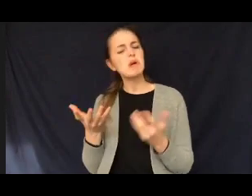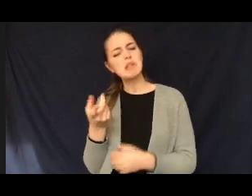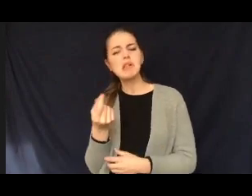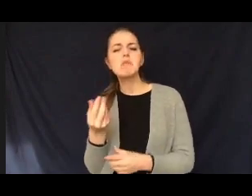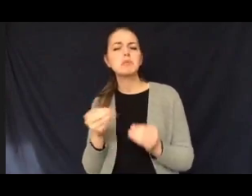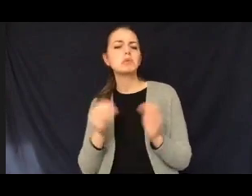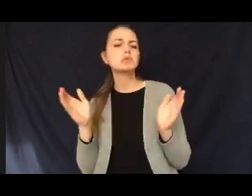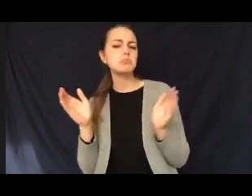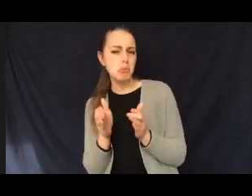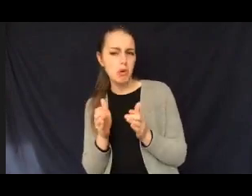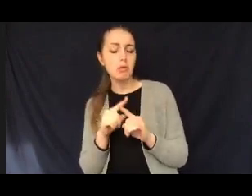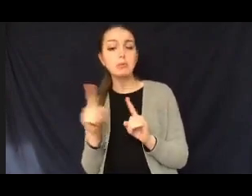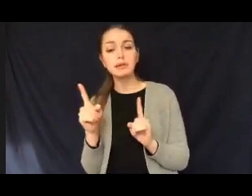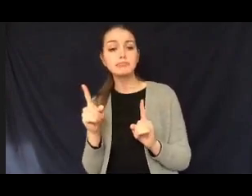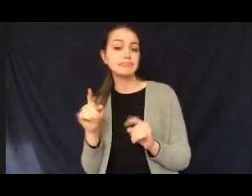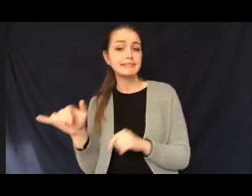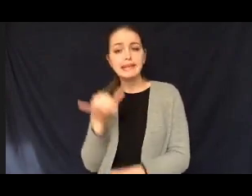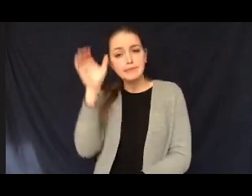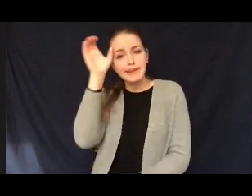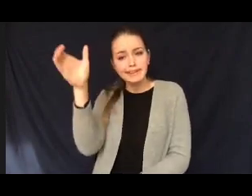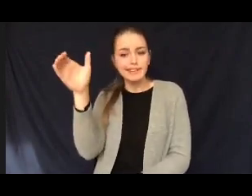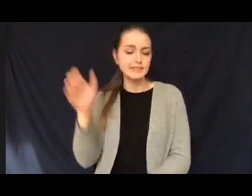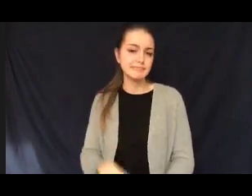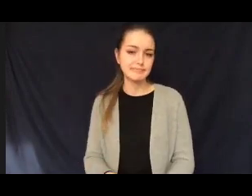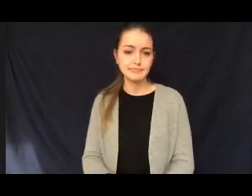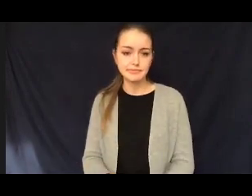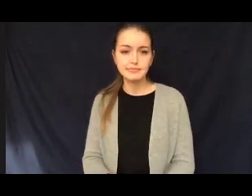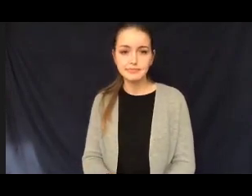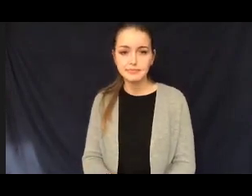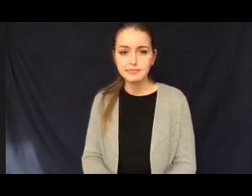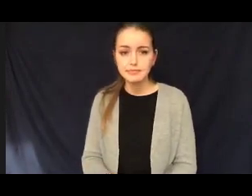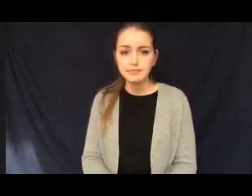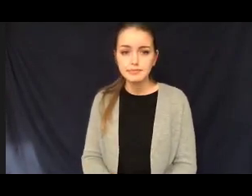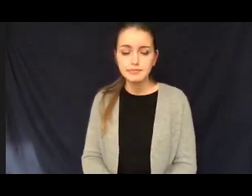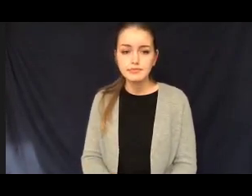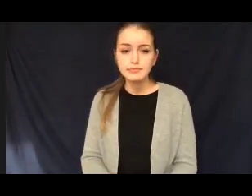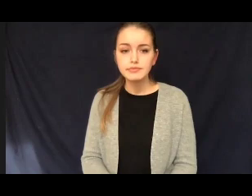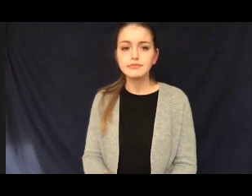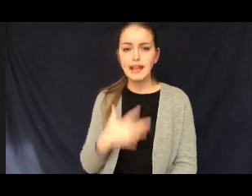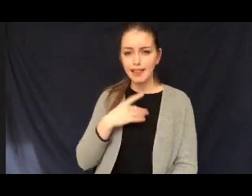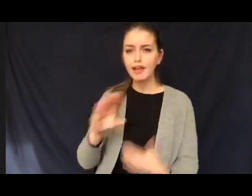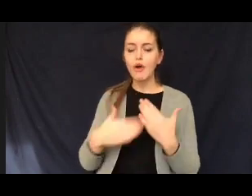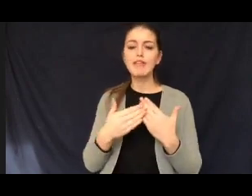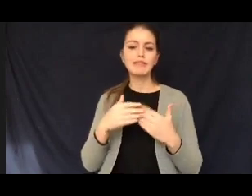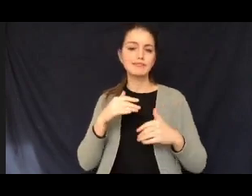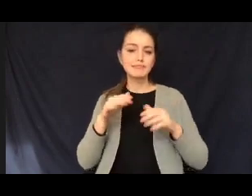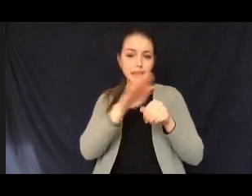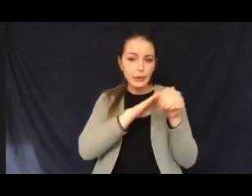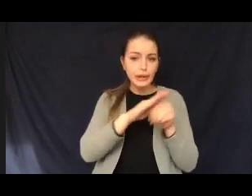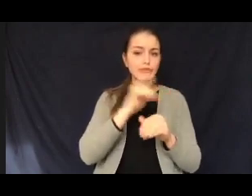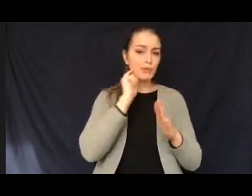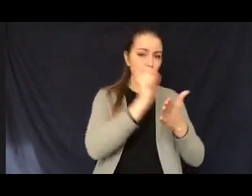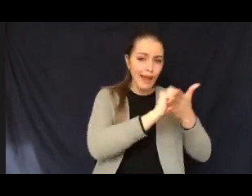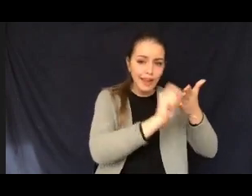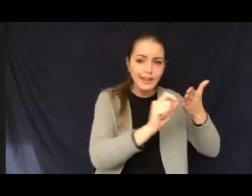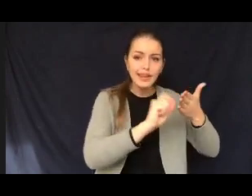Yeah, but it's the same idea as the other one. I Except thought we do of- social- yeah. social. All the writing spaces are cool. How you just Yeah, they they